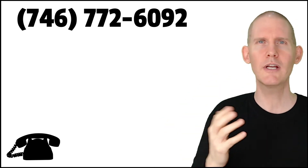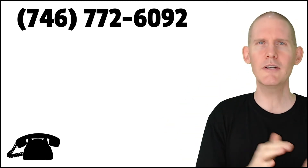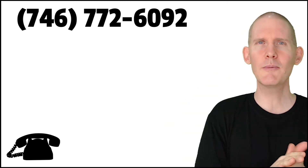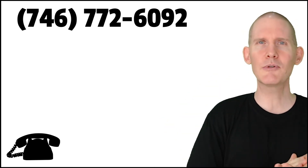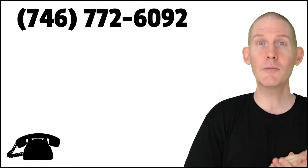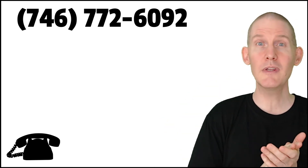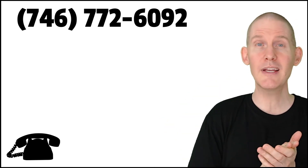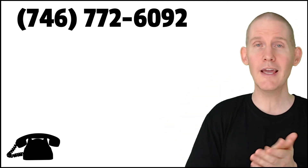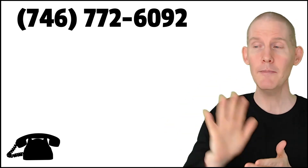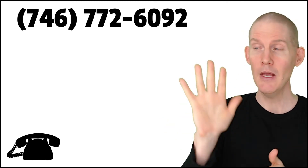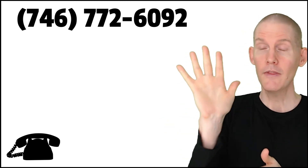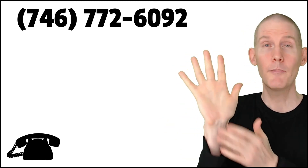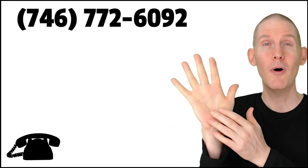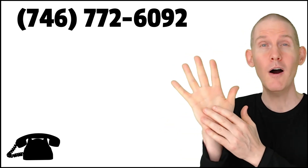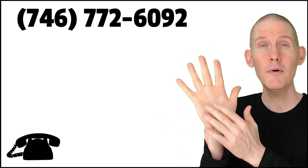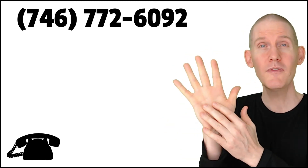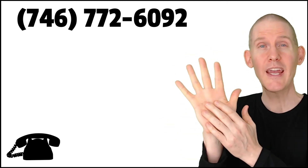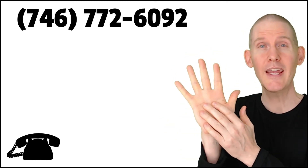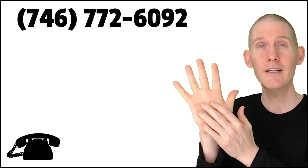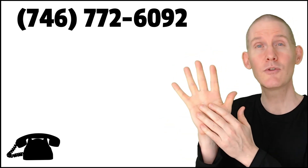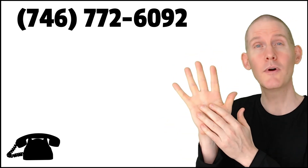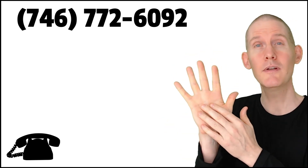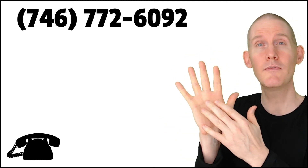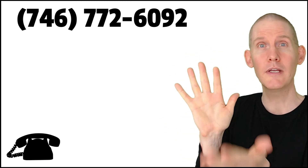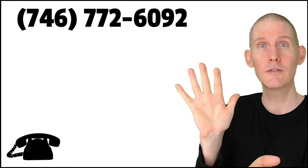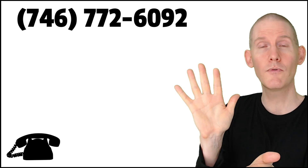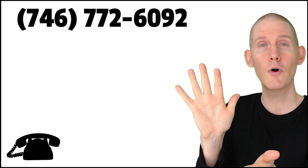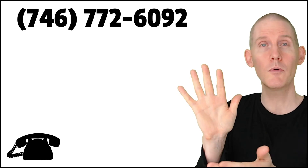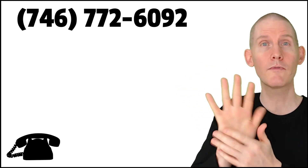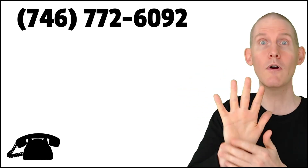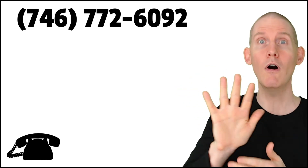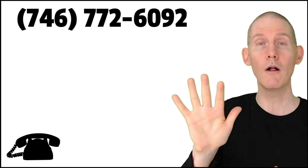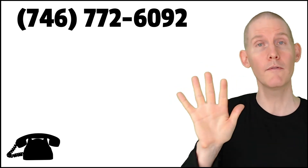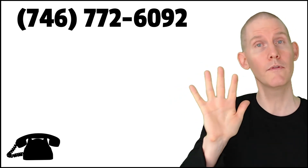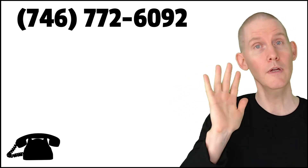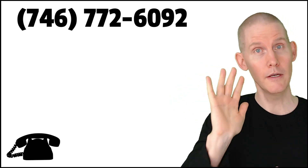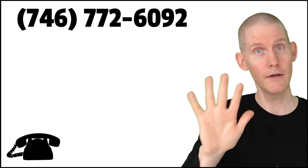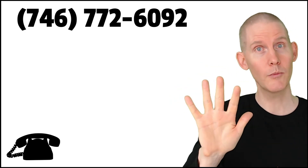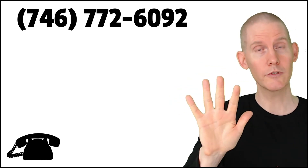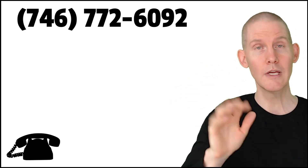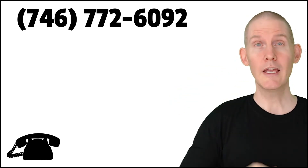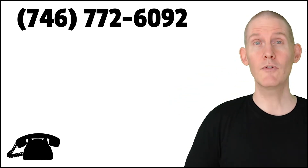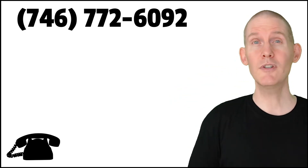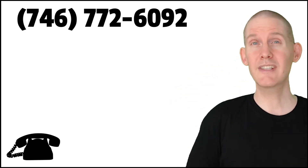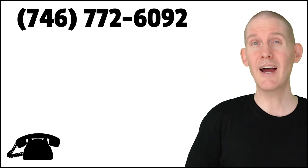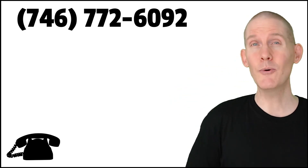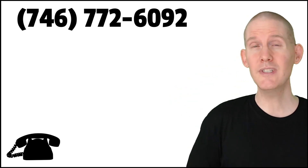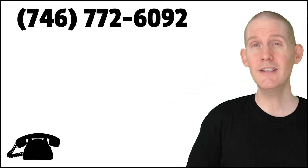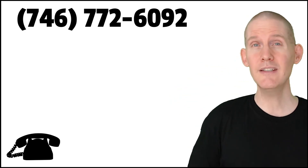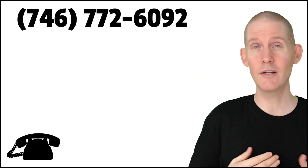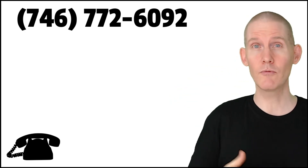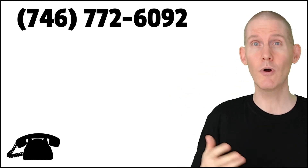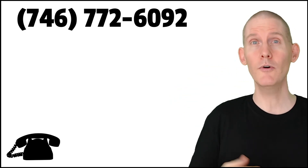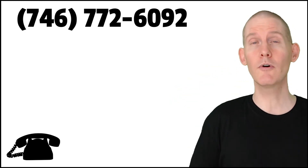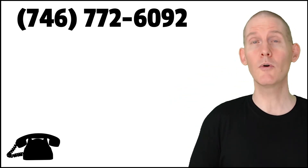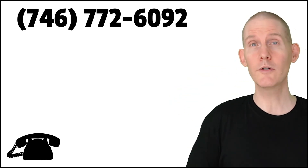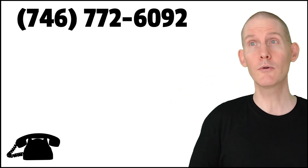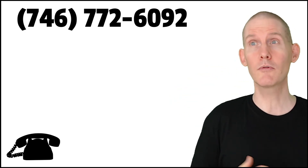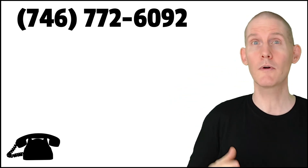number, something like that, the palm of the hand is going to face forward for all of the numbers. If you're just counting in a row, you're going 1, 2, 3, 4, 5,